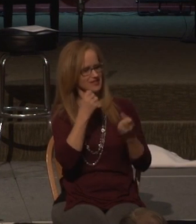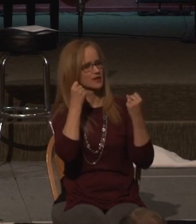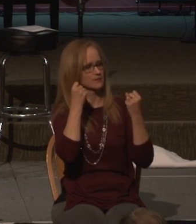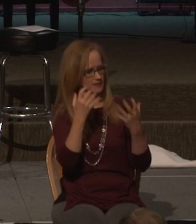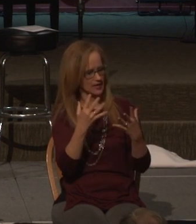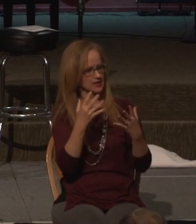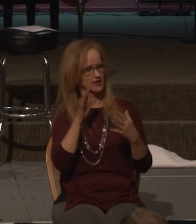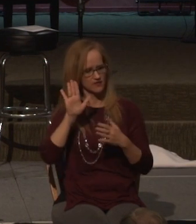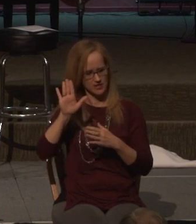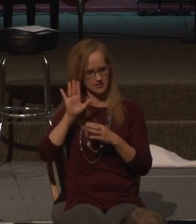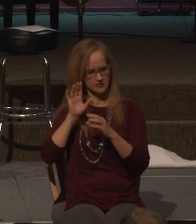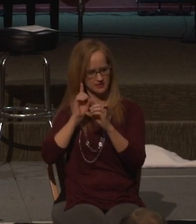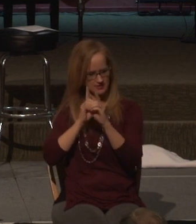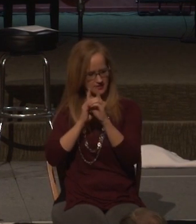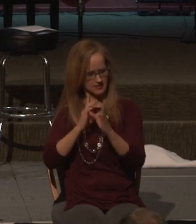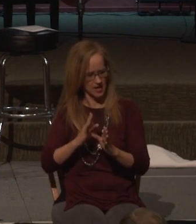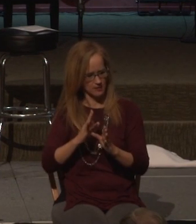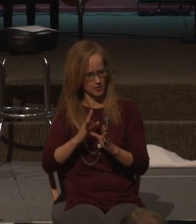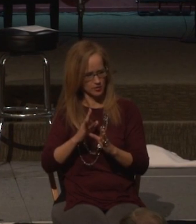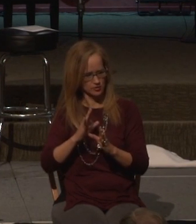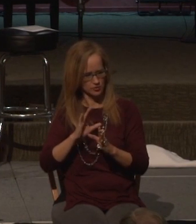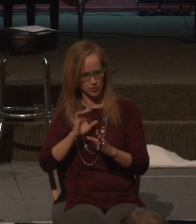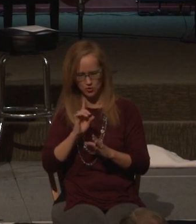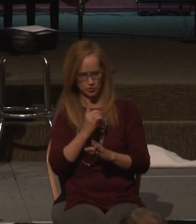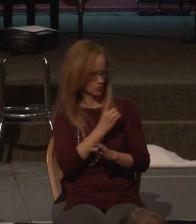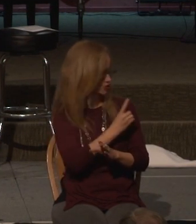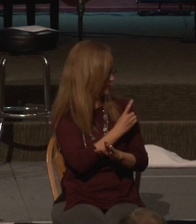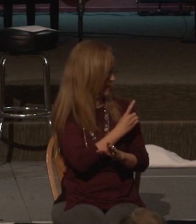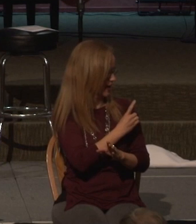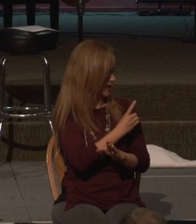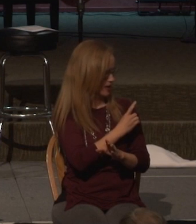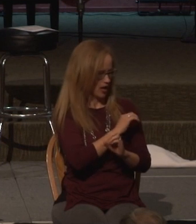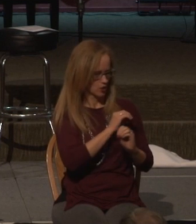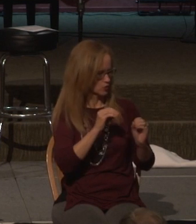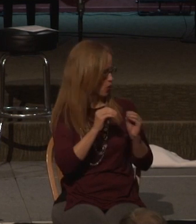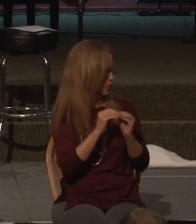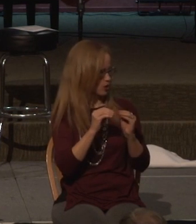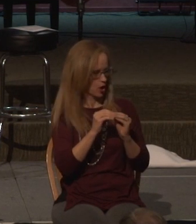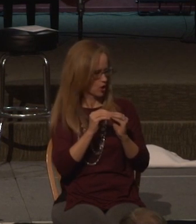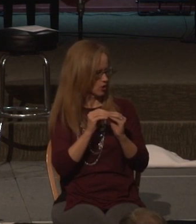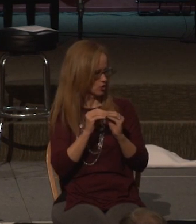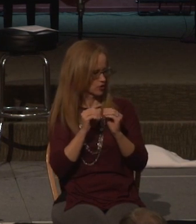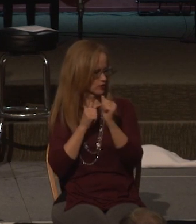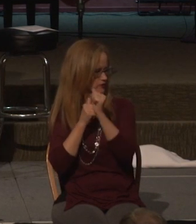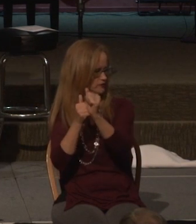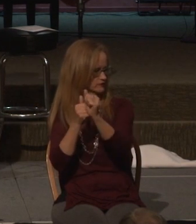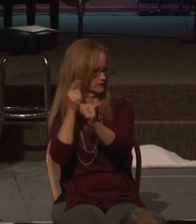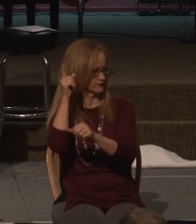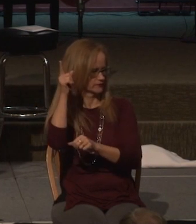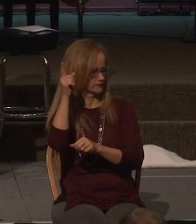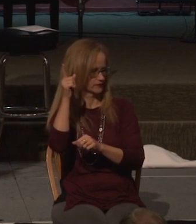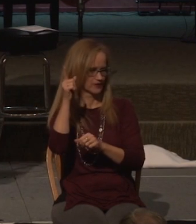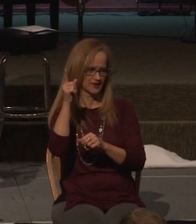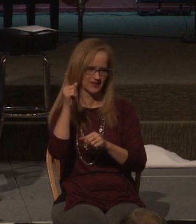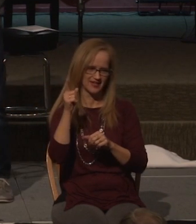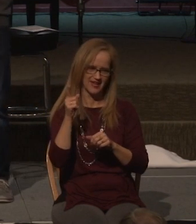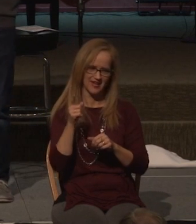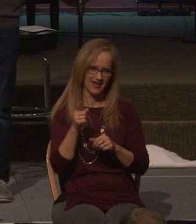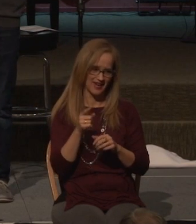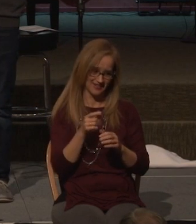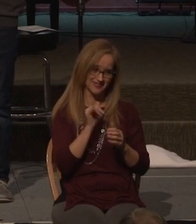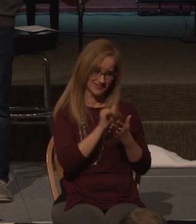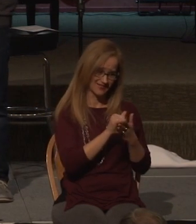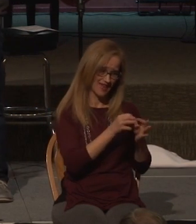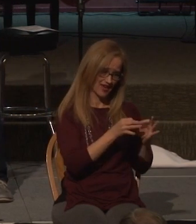his disciples turned back and no longer walked with him. Which, on a side note, isn't it